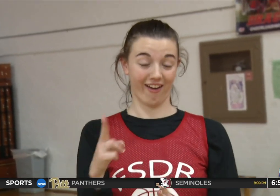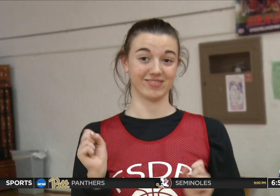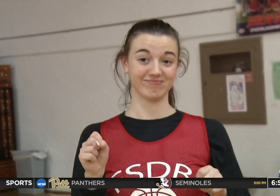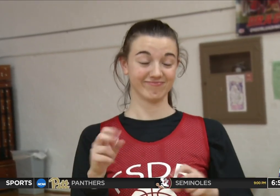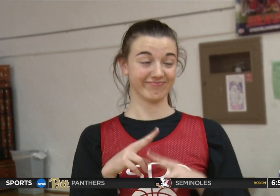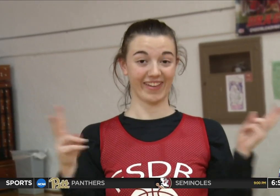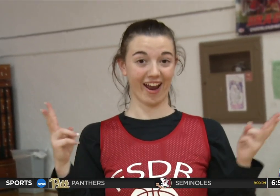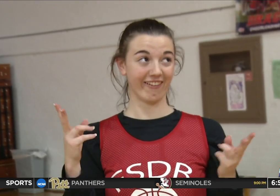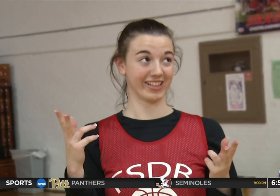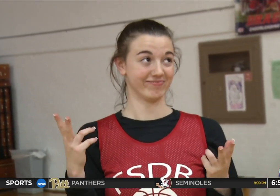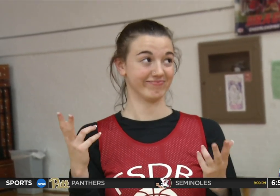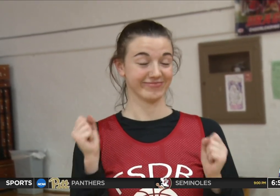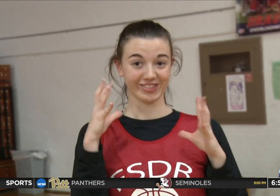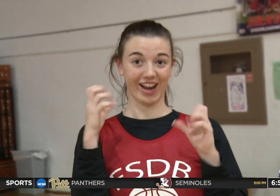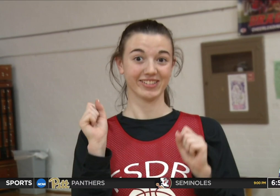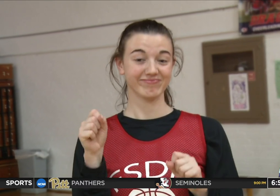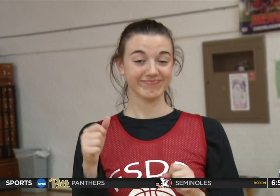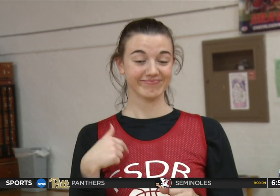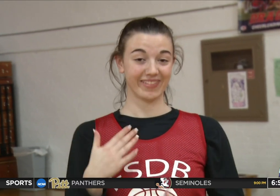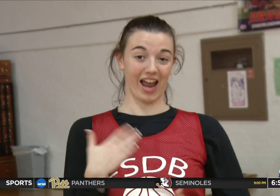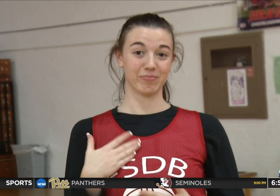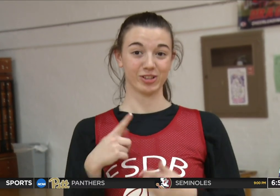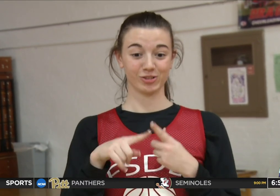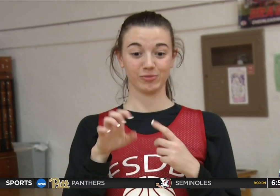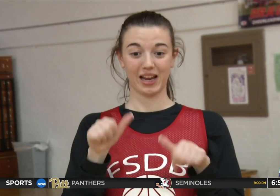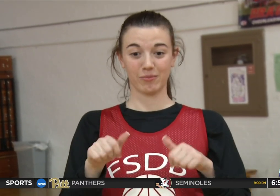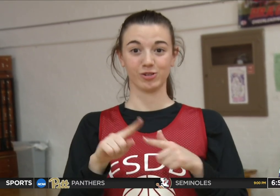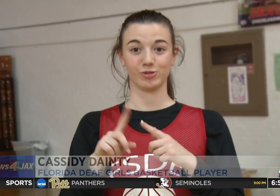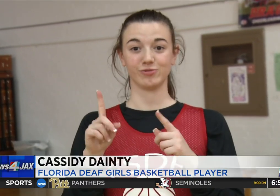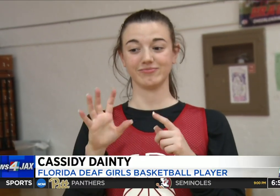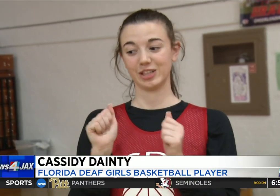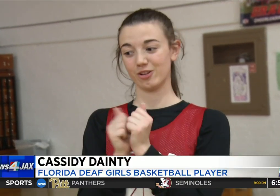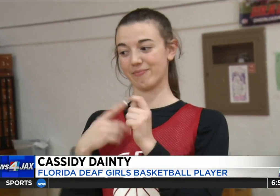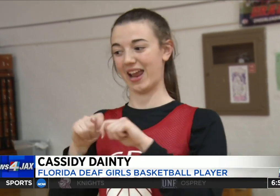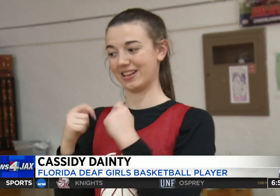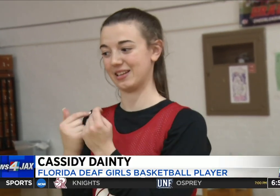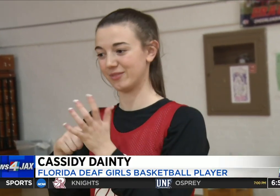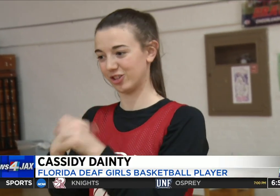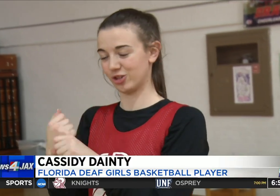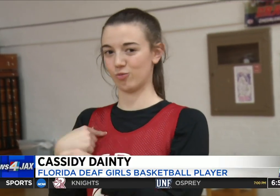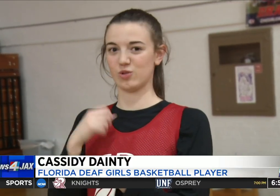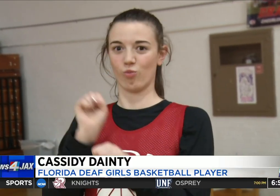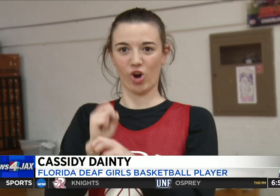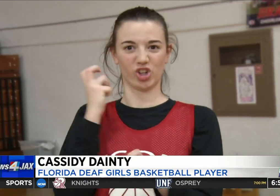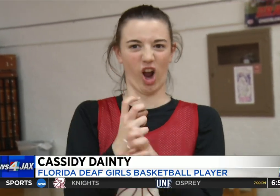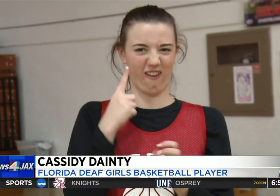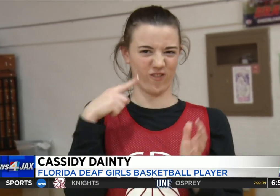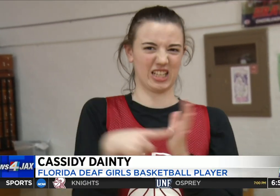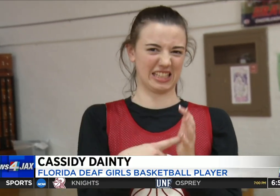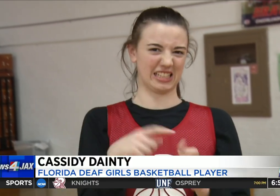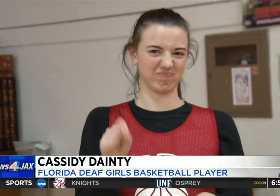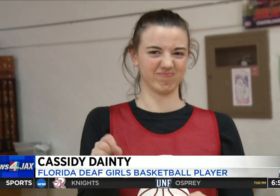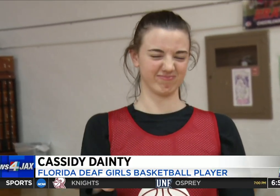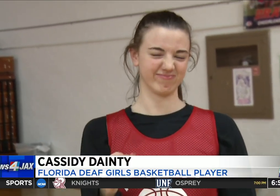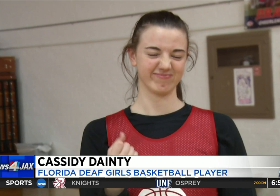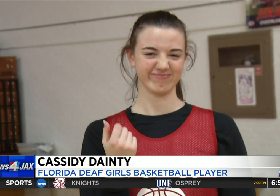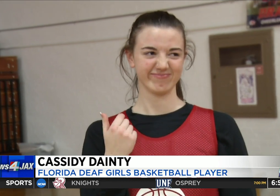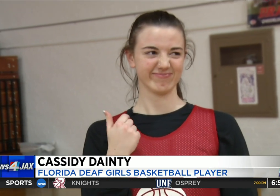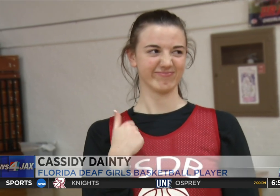my gosh, that's just a high honor. It's just really shocking. And I'm so happy to be able to be a part of my team this year and worked hard for this. So